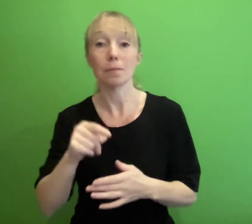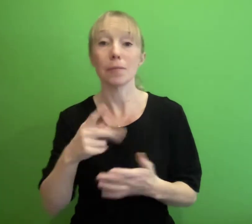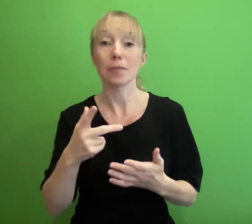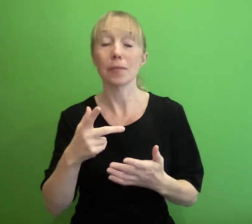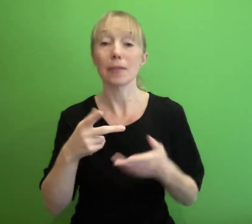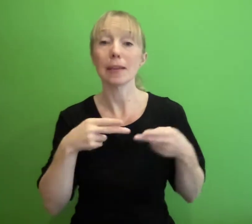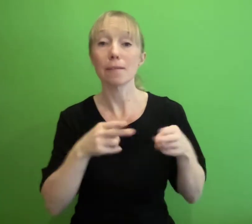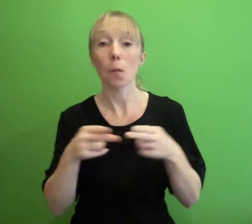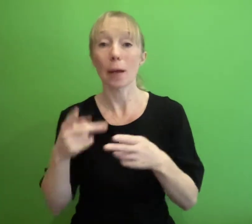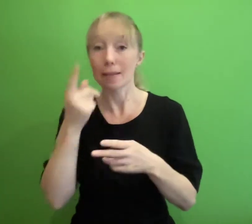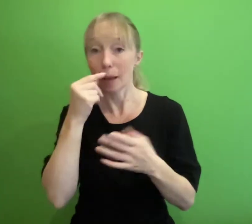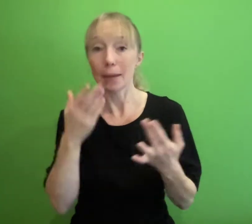at